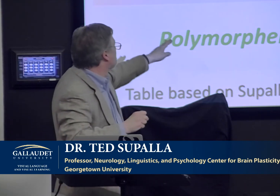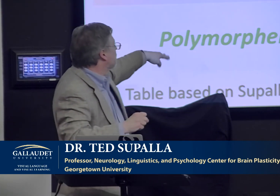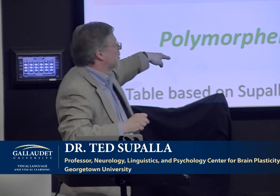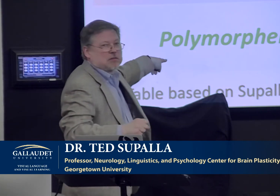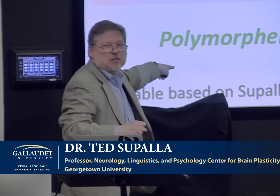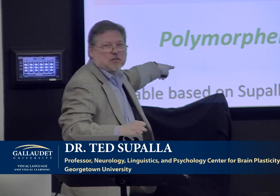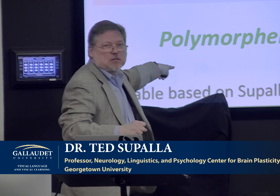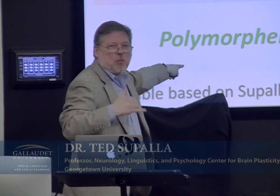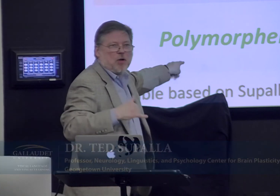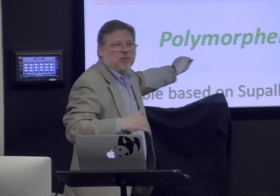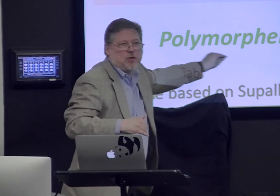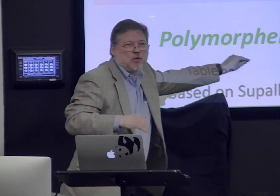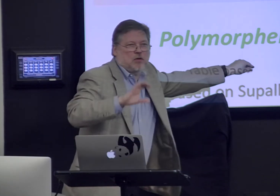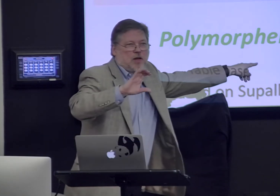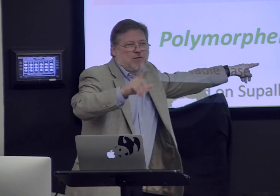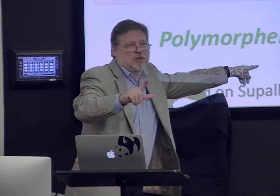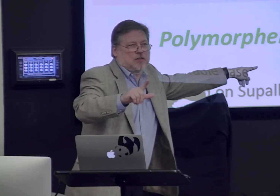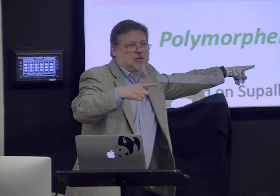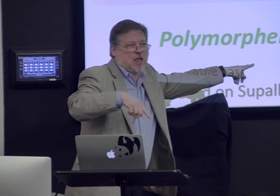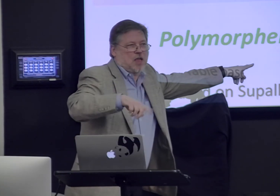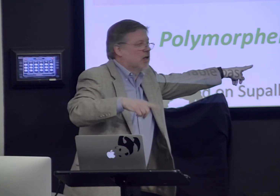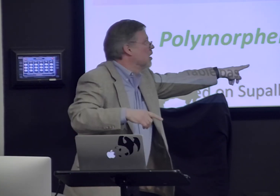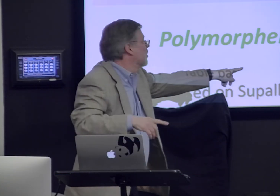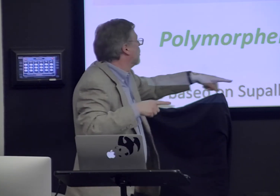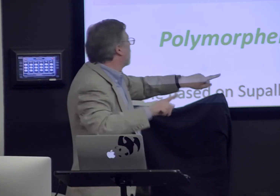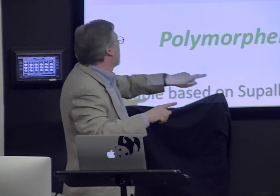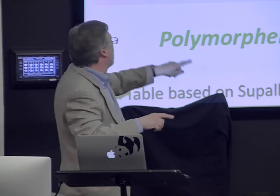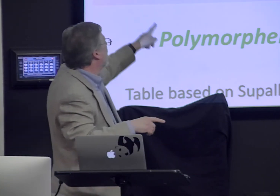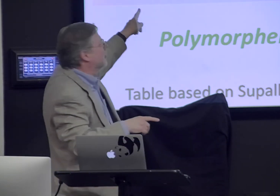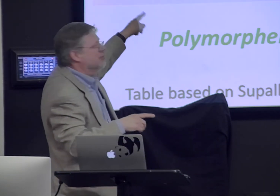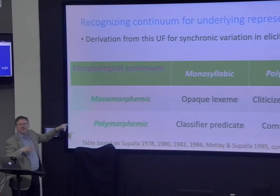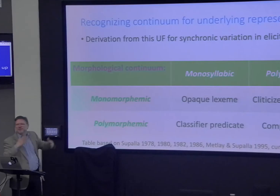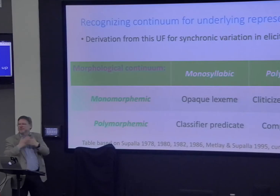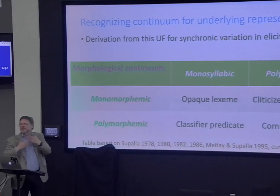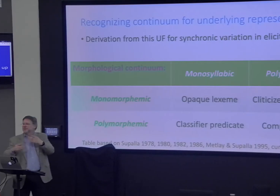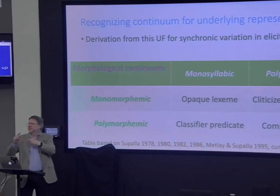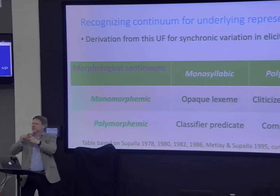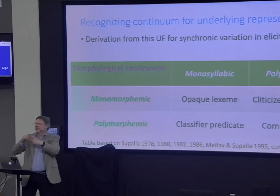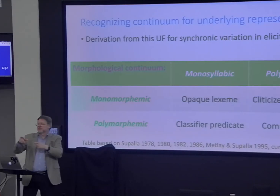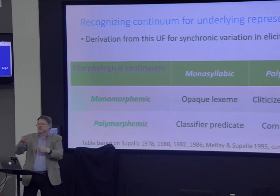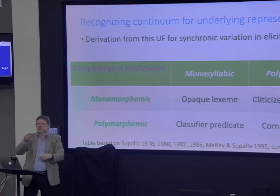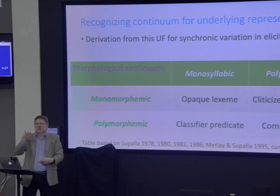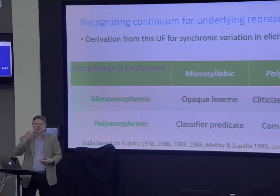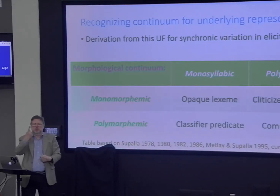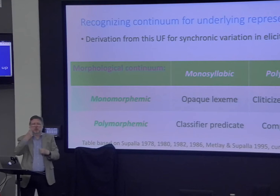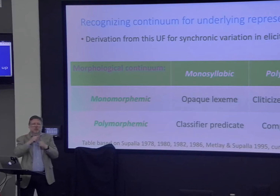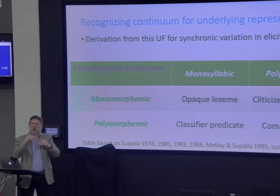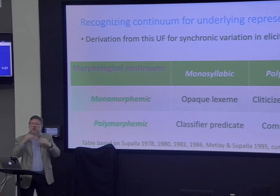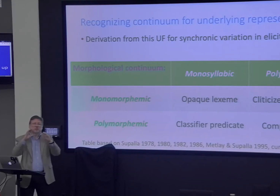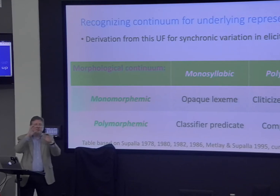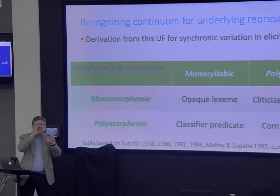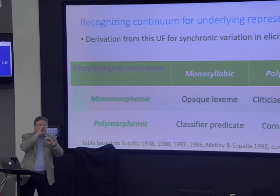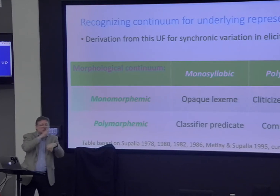single sign that has multiple components that are formed with our individual hands